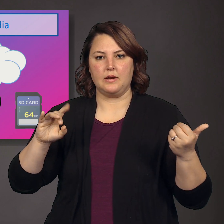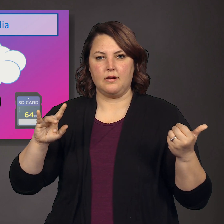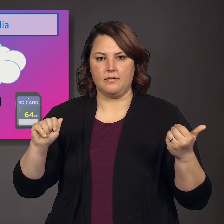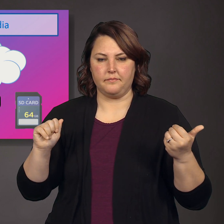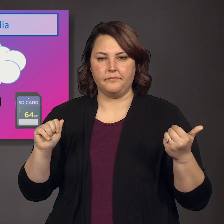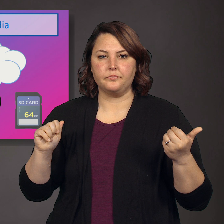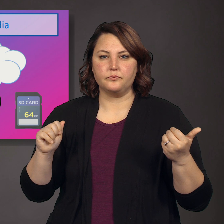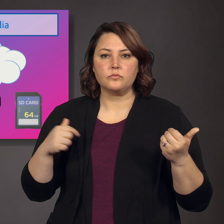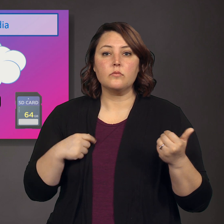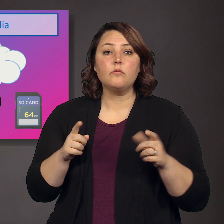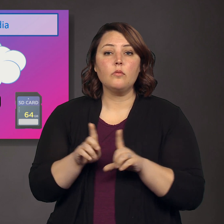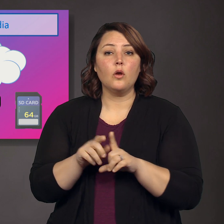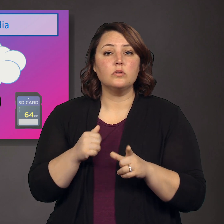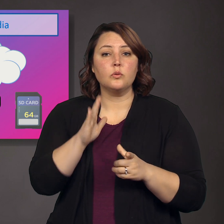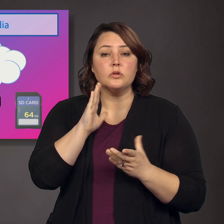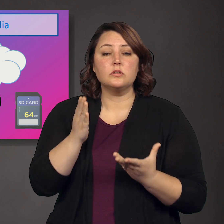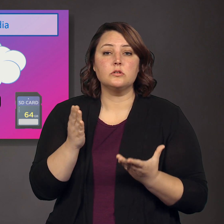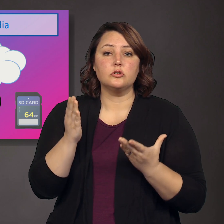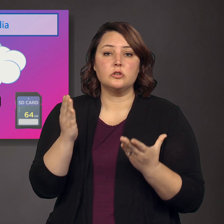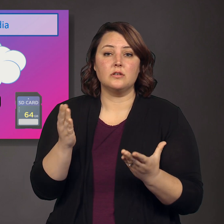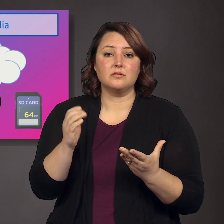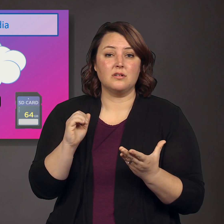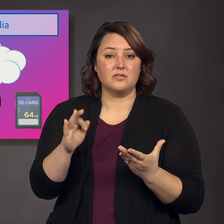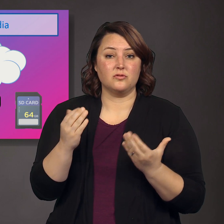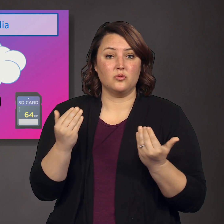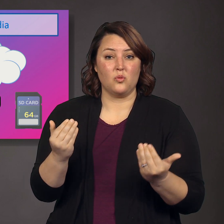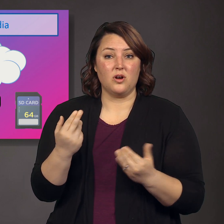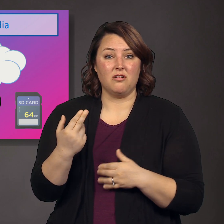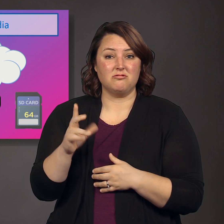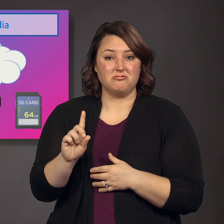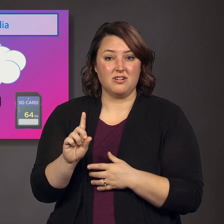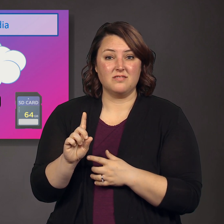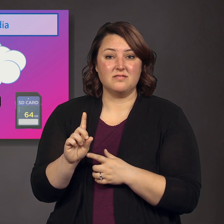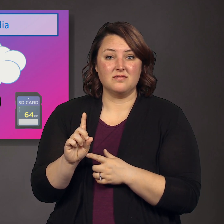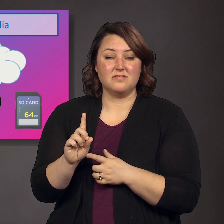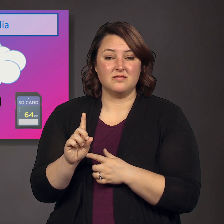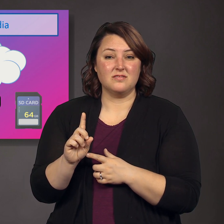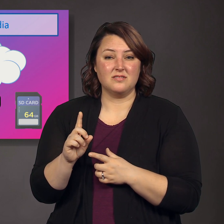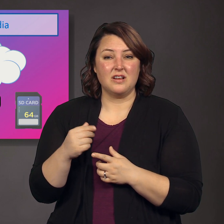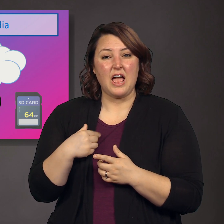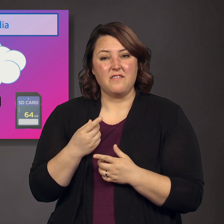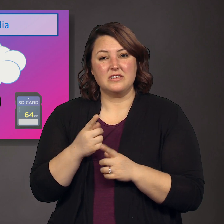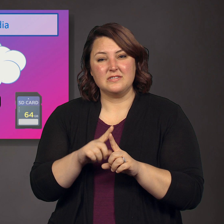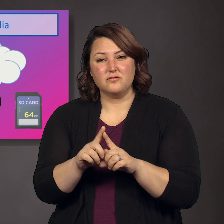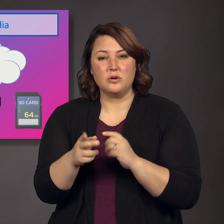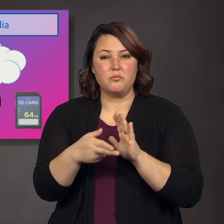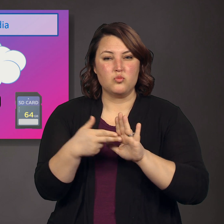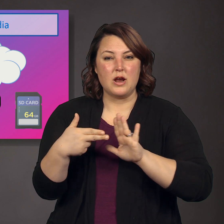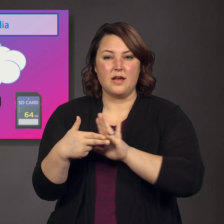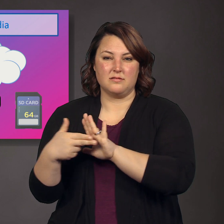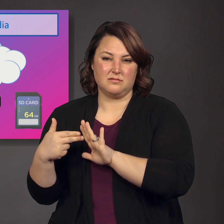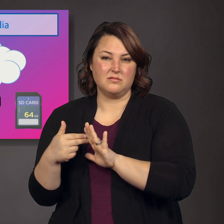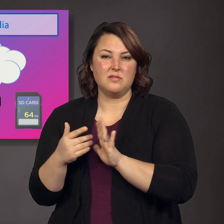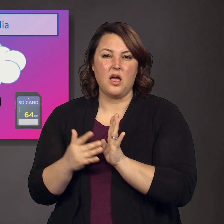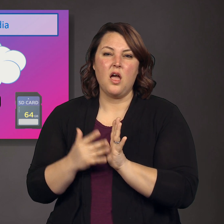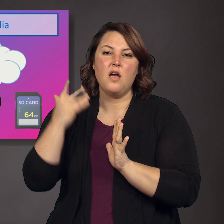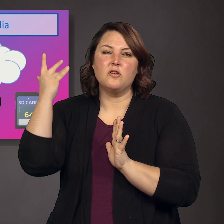that if you go for hard drives, you have a couple of them with different brands. Every so often there's a particular